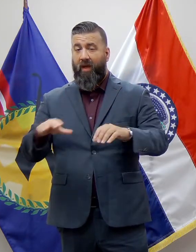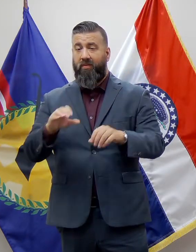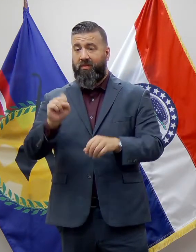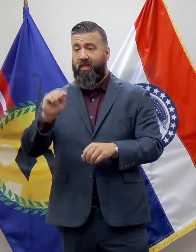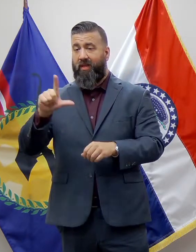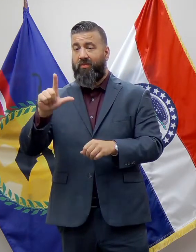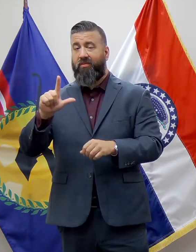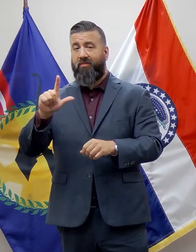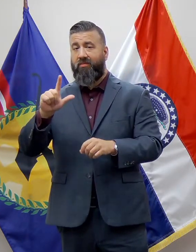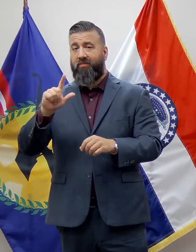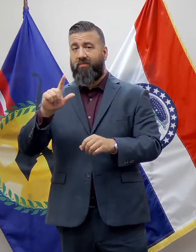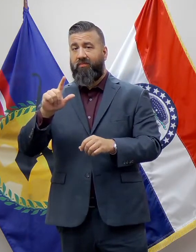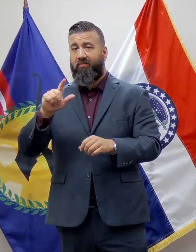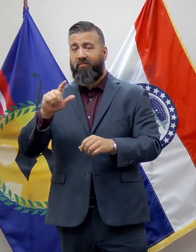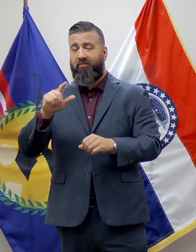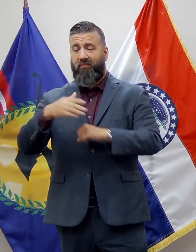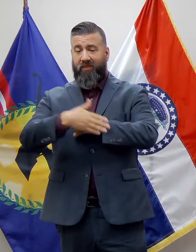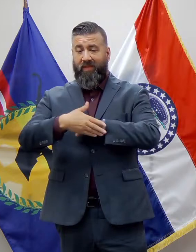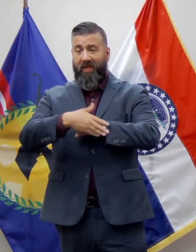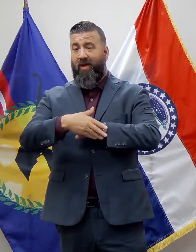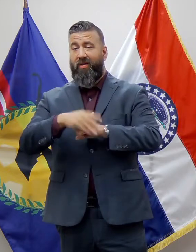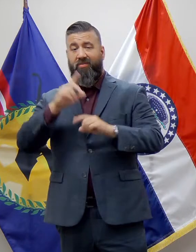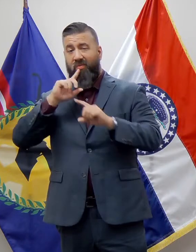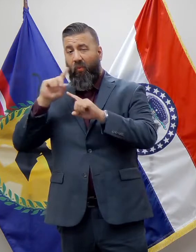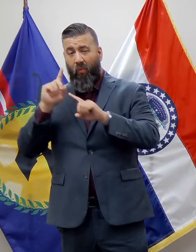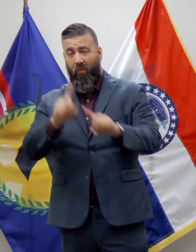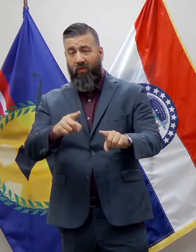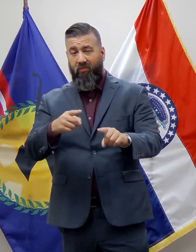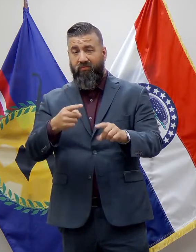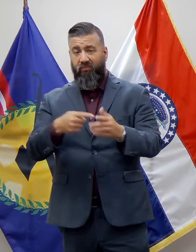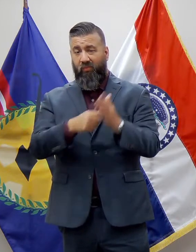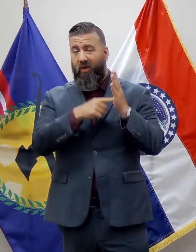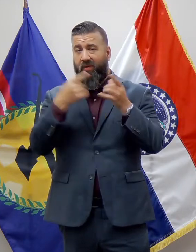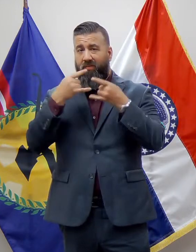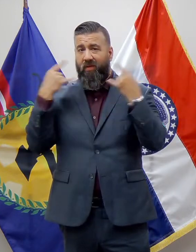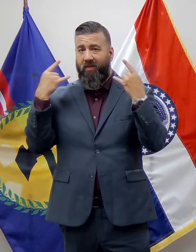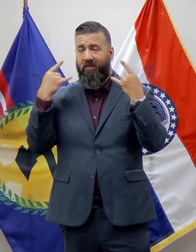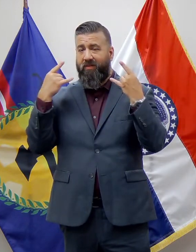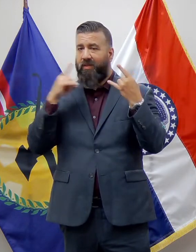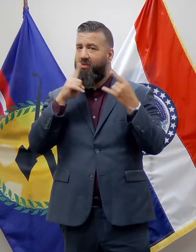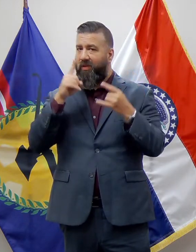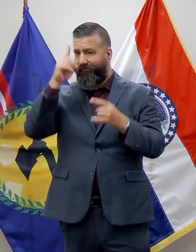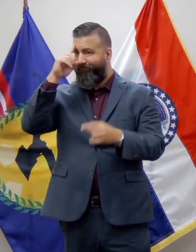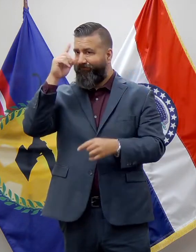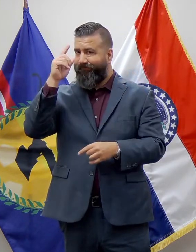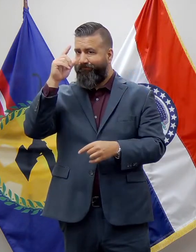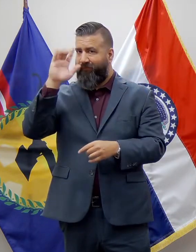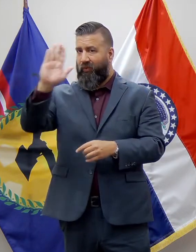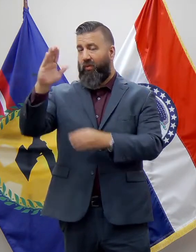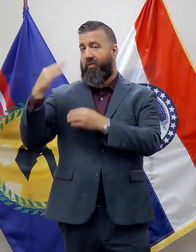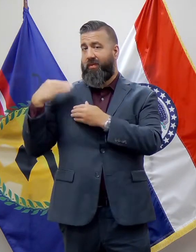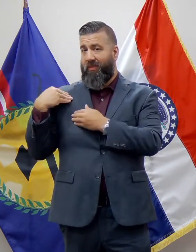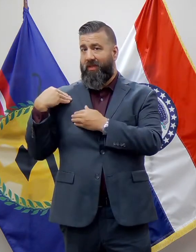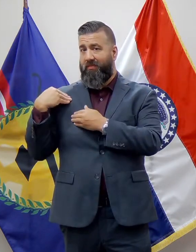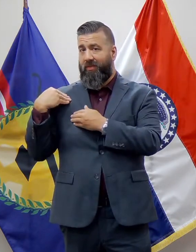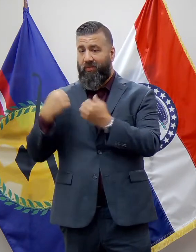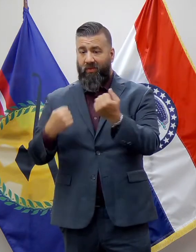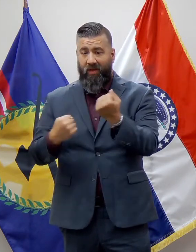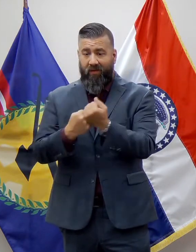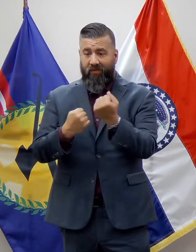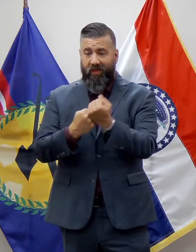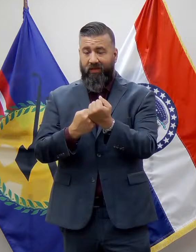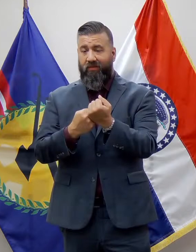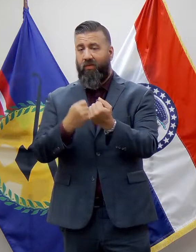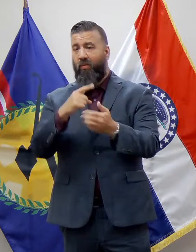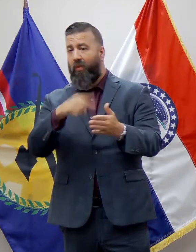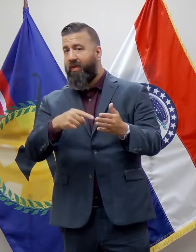it's still tied up in court, it's up to school leaders, parents, and those who are caretakers for the kids after school to advocate for